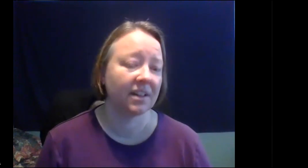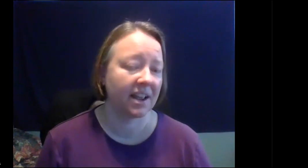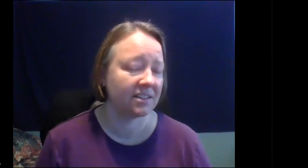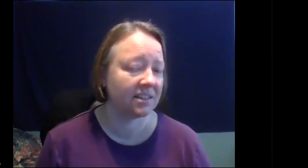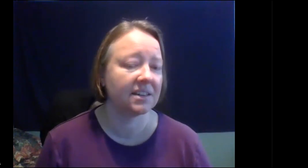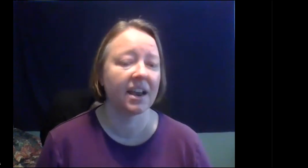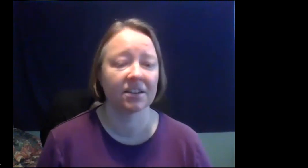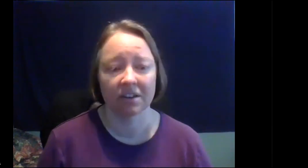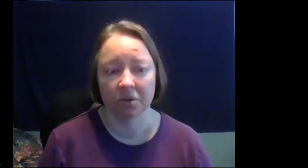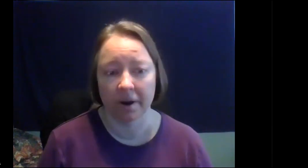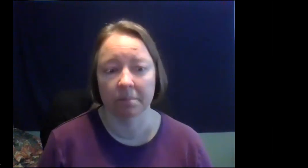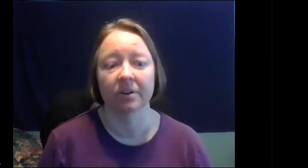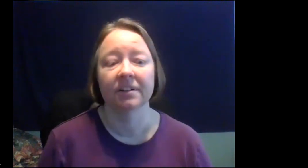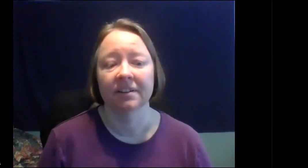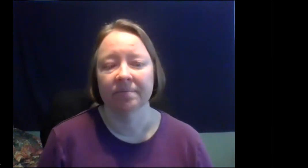that has syntax and grammar.